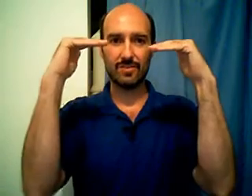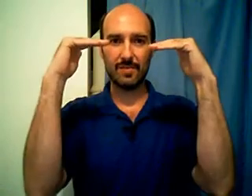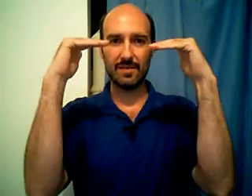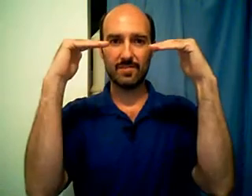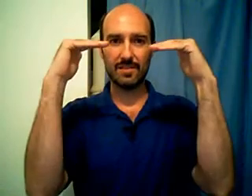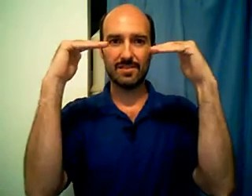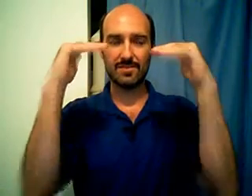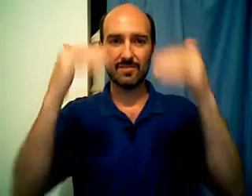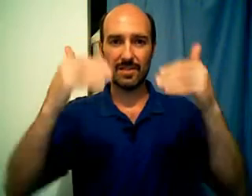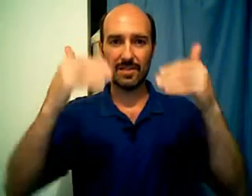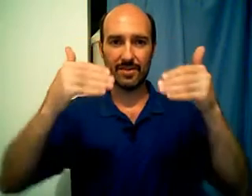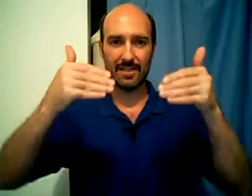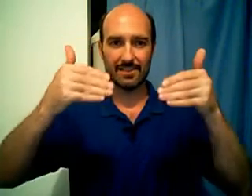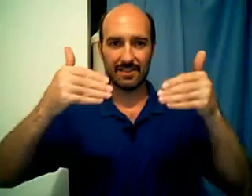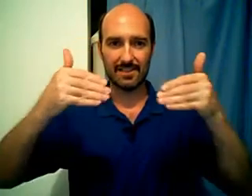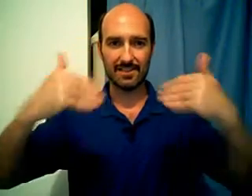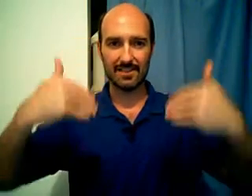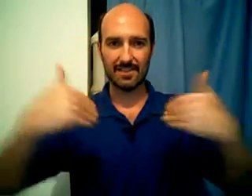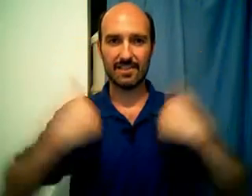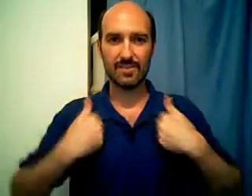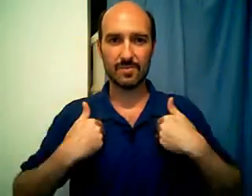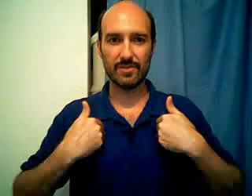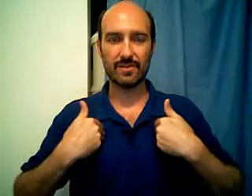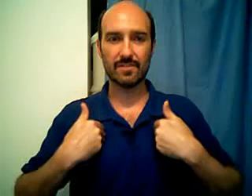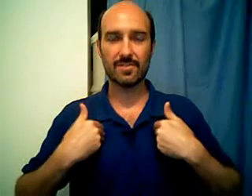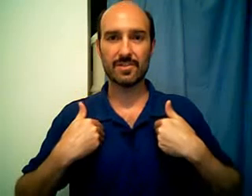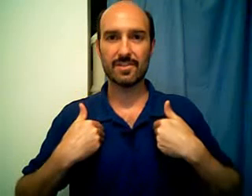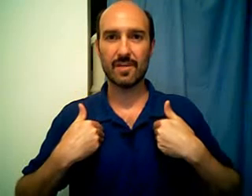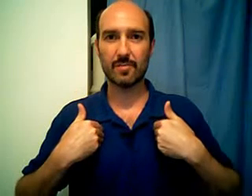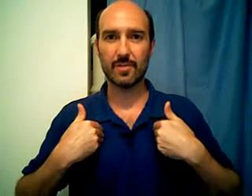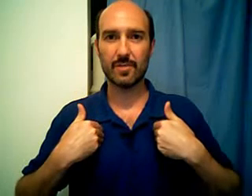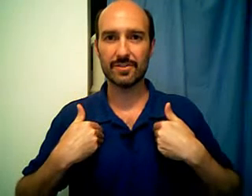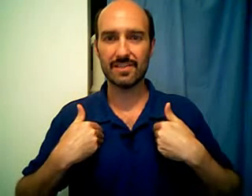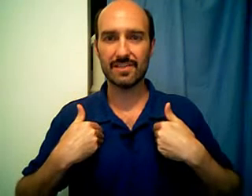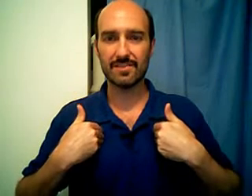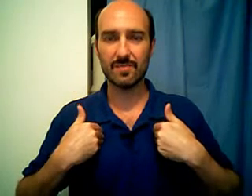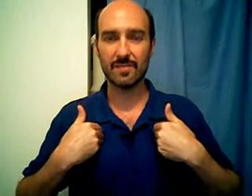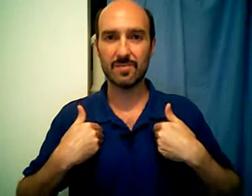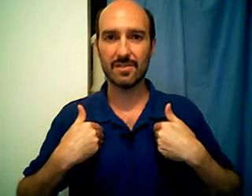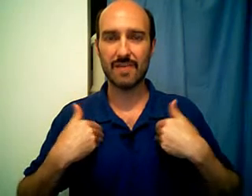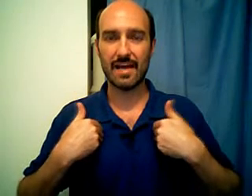bent B's. Make your hands like this, and just put your fingertips on the upper part of your chest. Bent B's. Have.